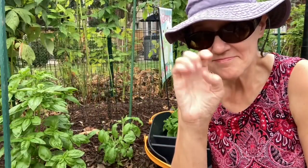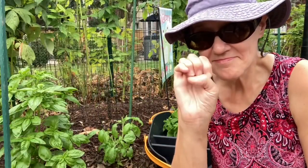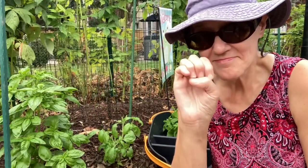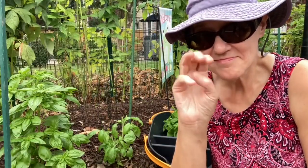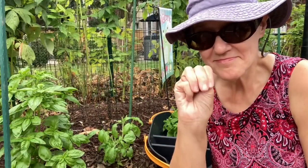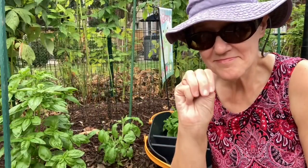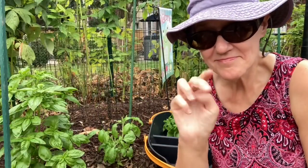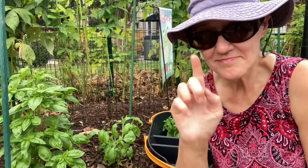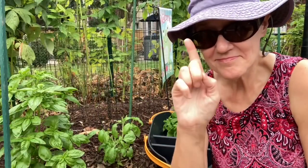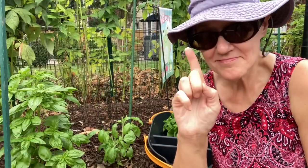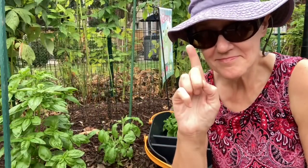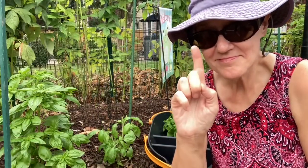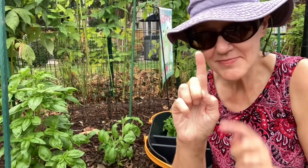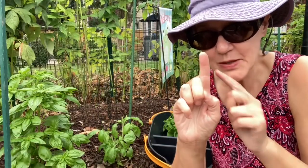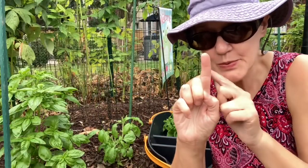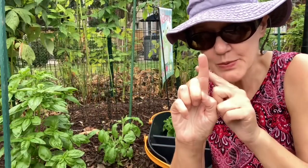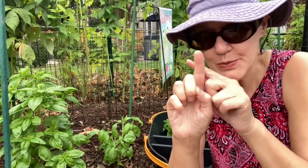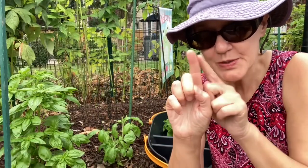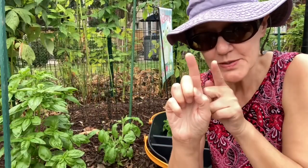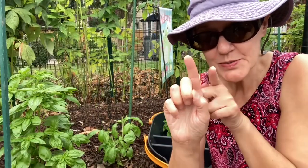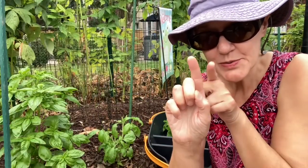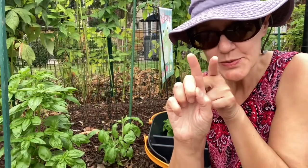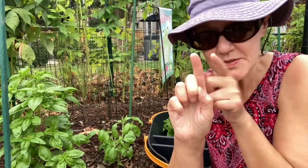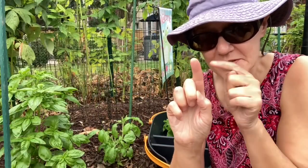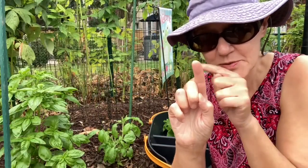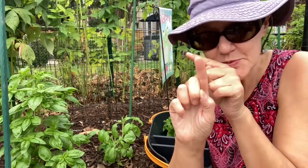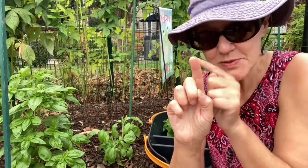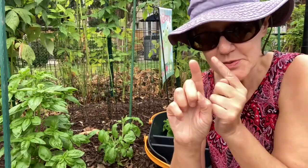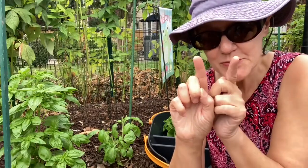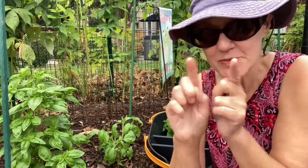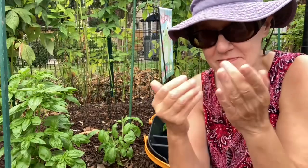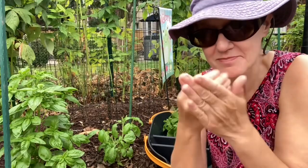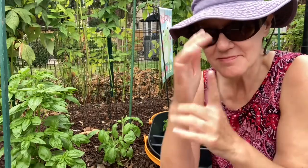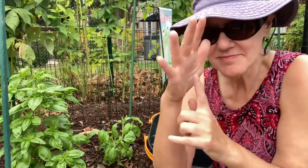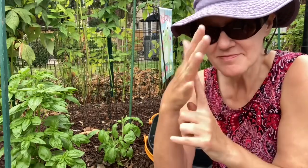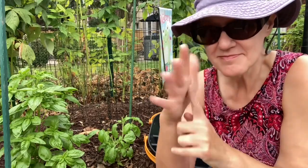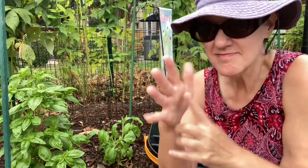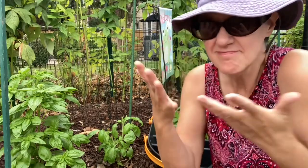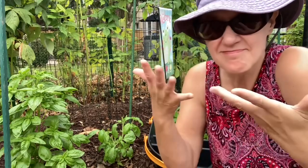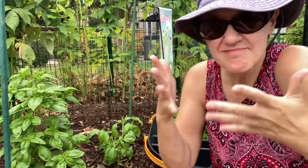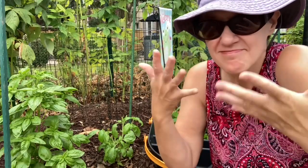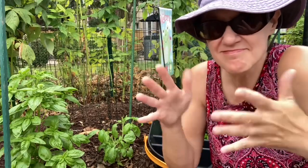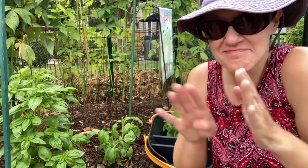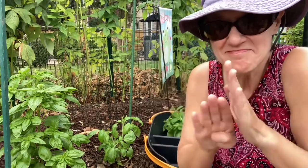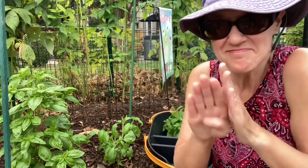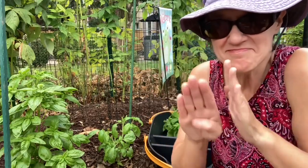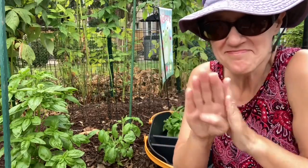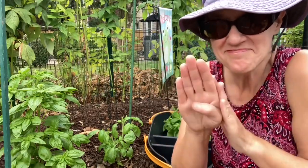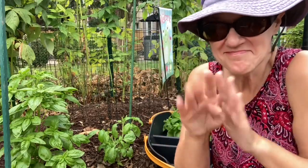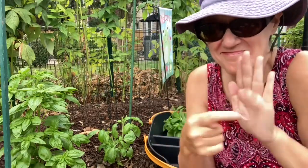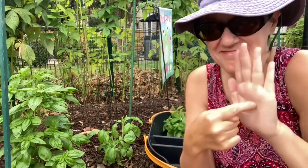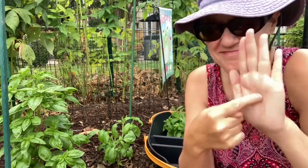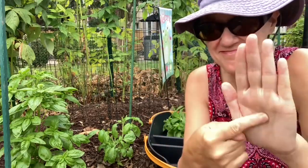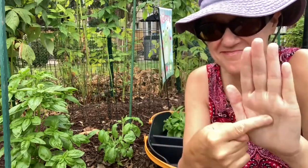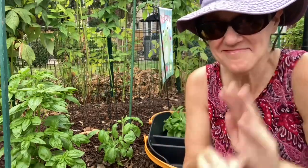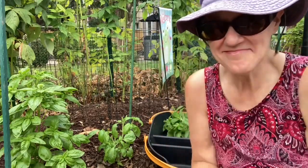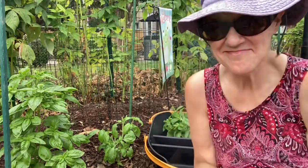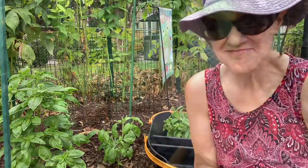The stems where they branch off already have new leaves growing. Let me show